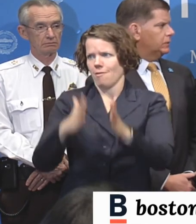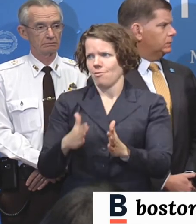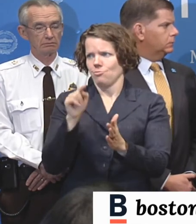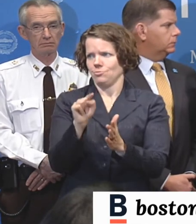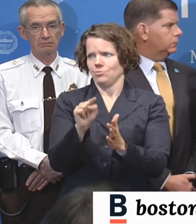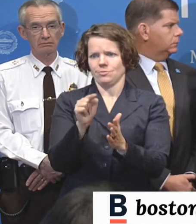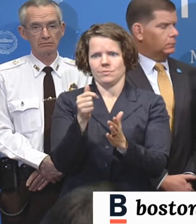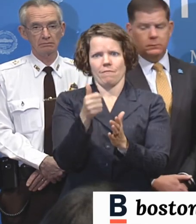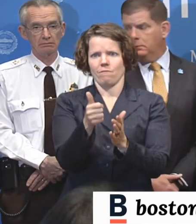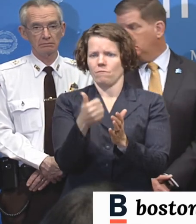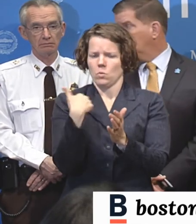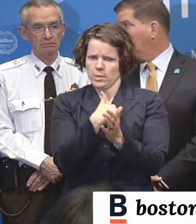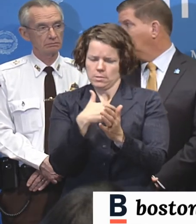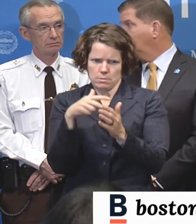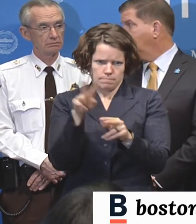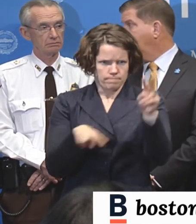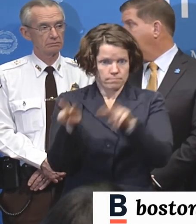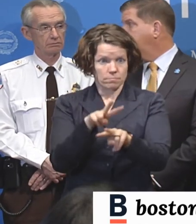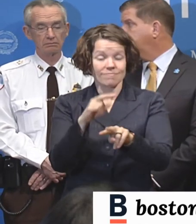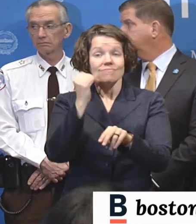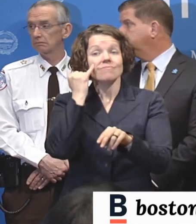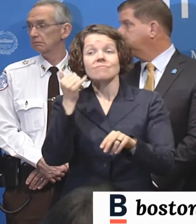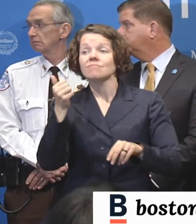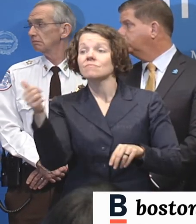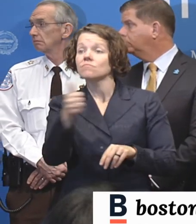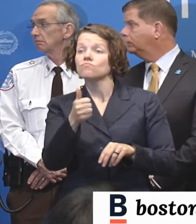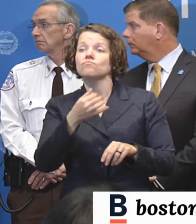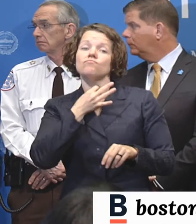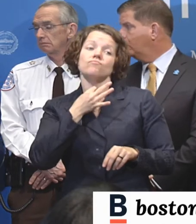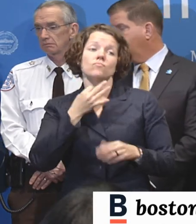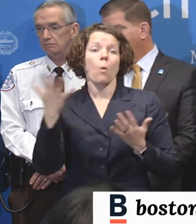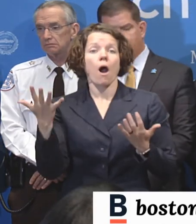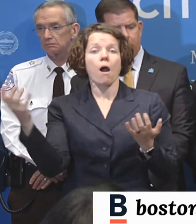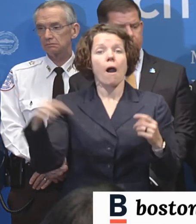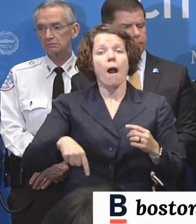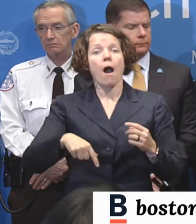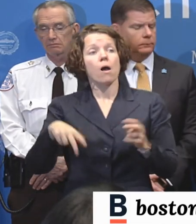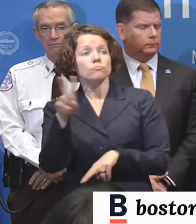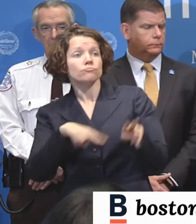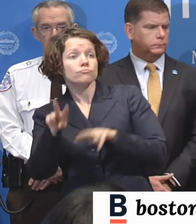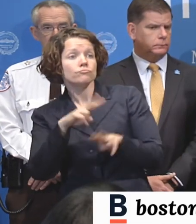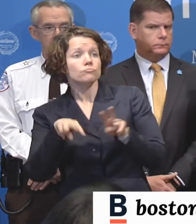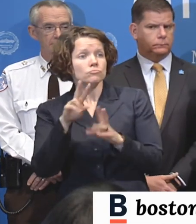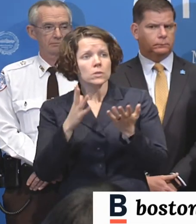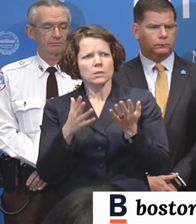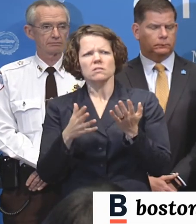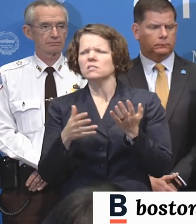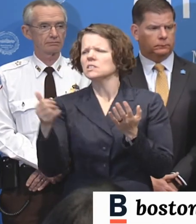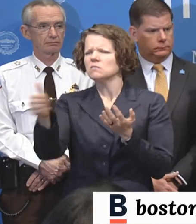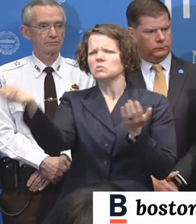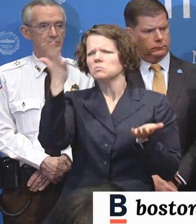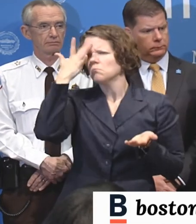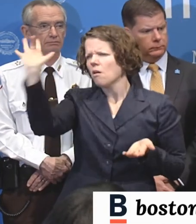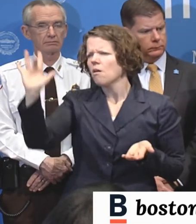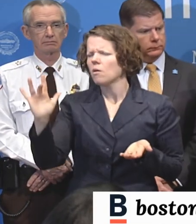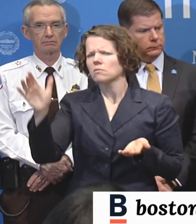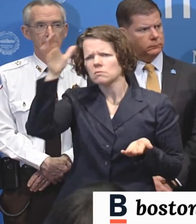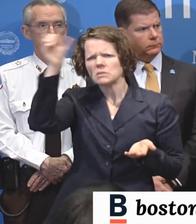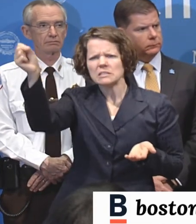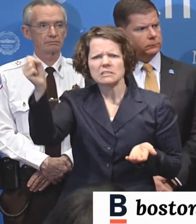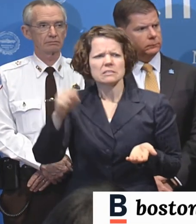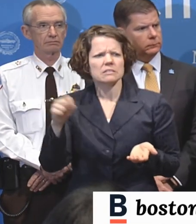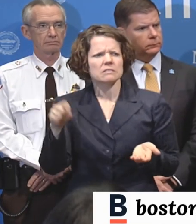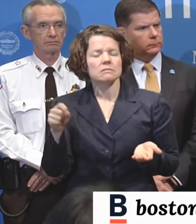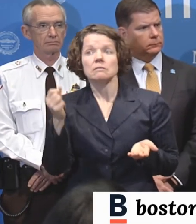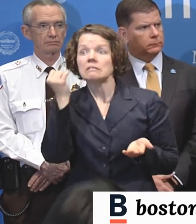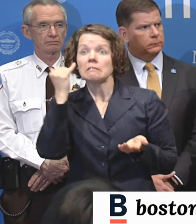of them. And spectators, number one, are smart. They know to take cover if necessary. And people who